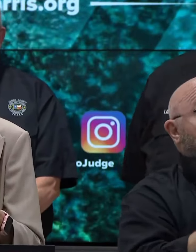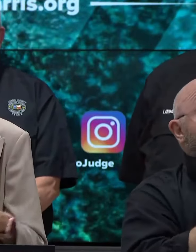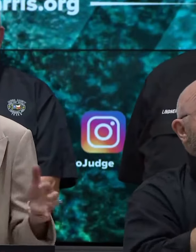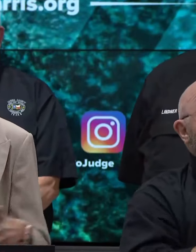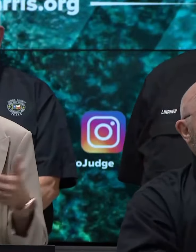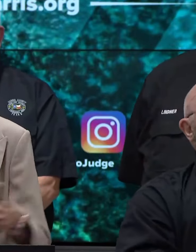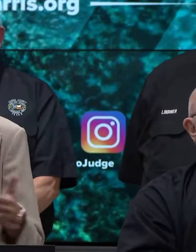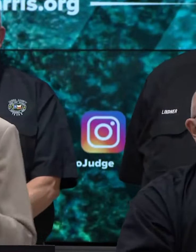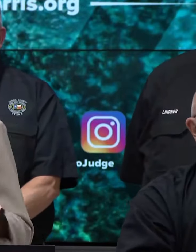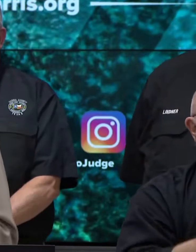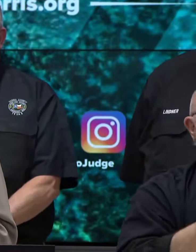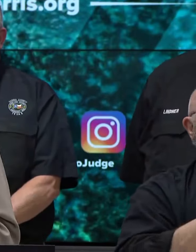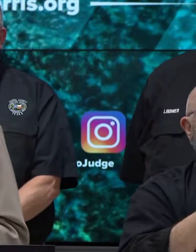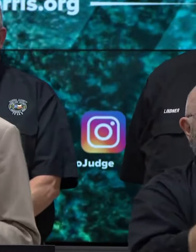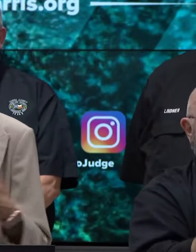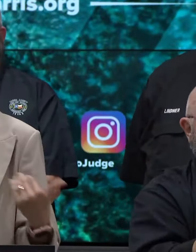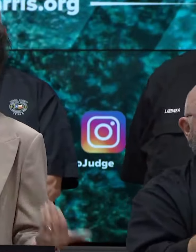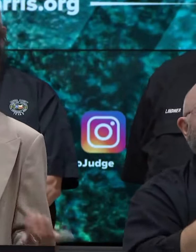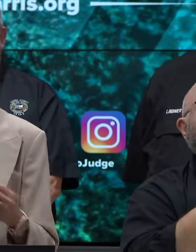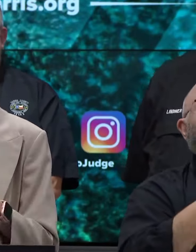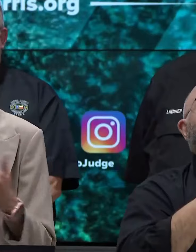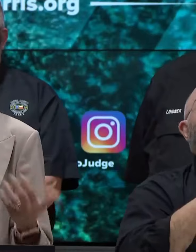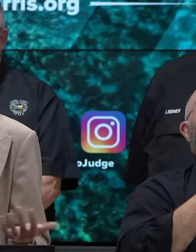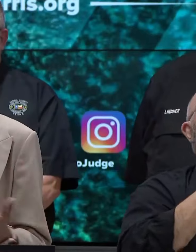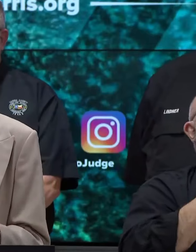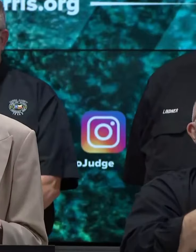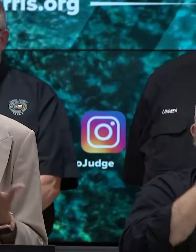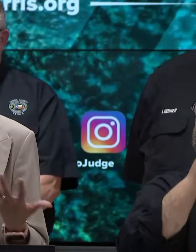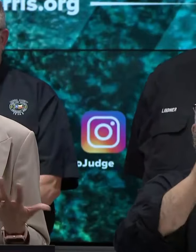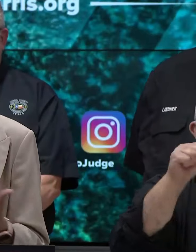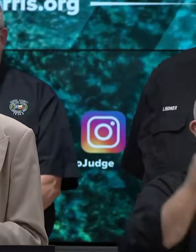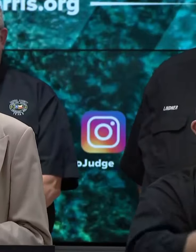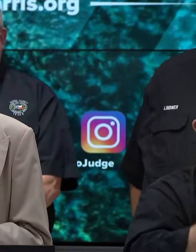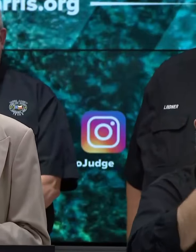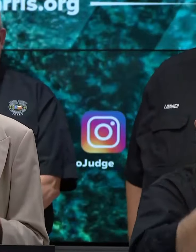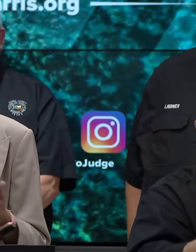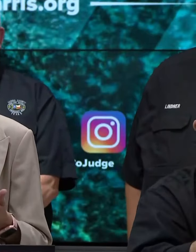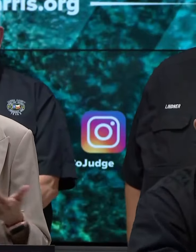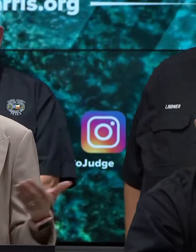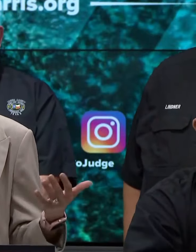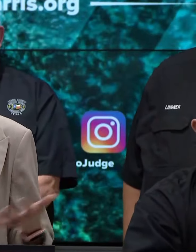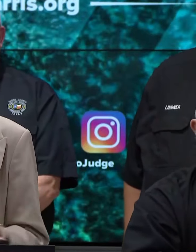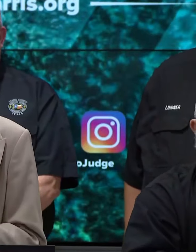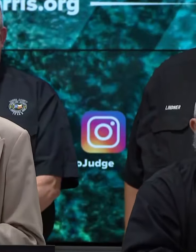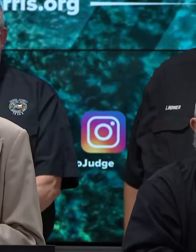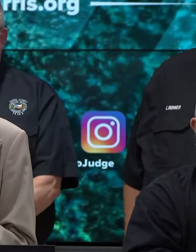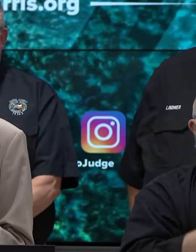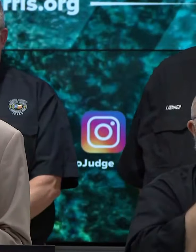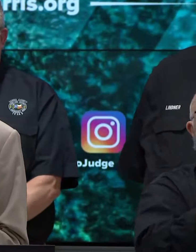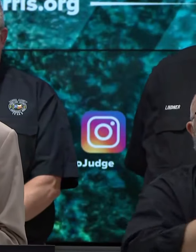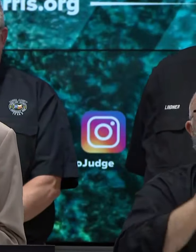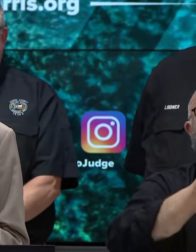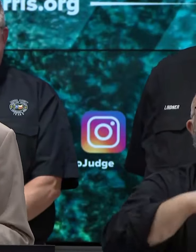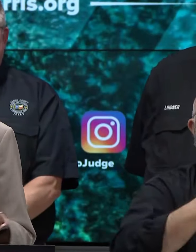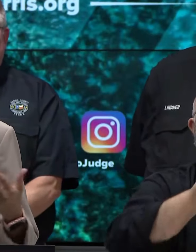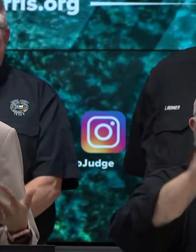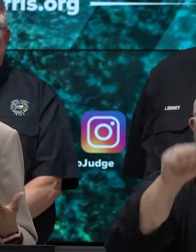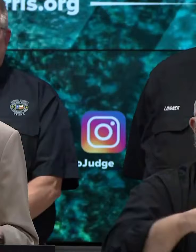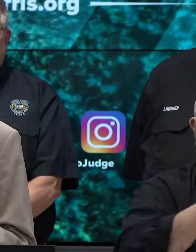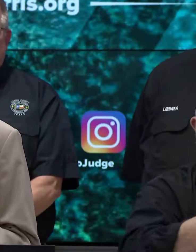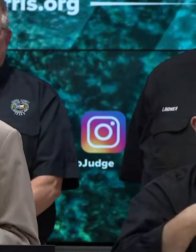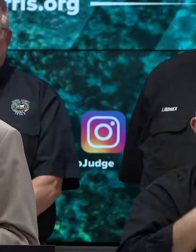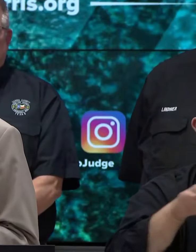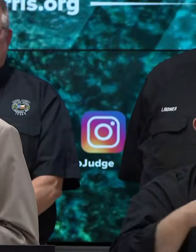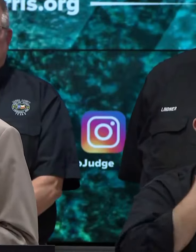for another section and then re-energize again. So that's really, it's just a process. It's, you know, that's just the way the system works, and we're doing our